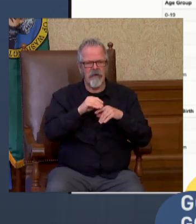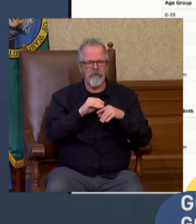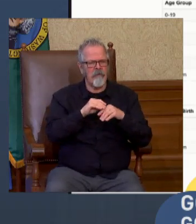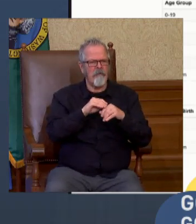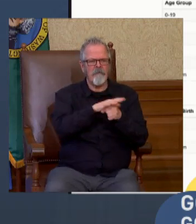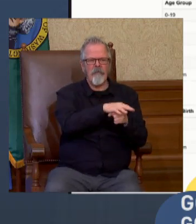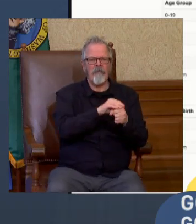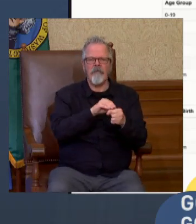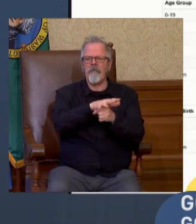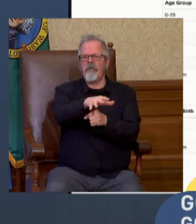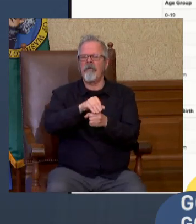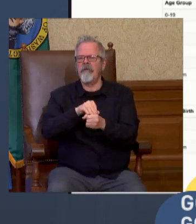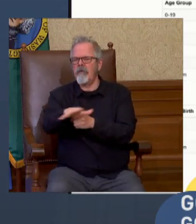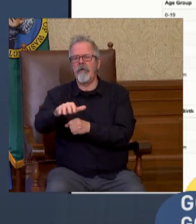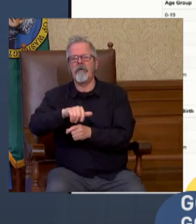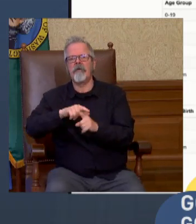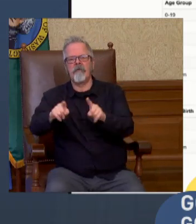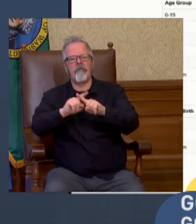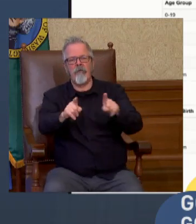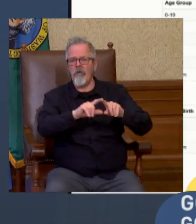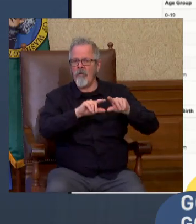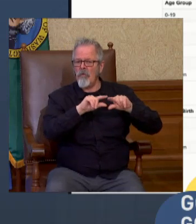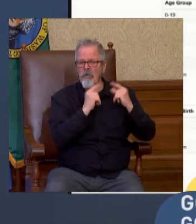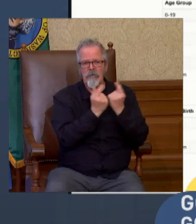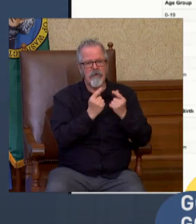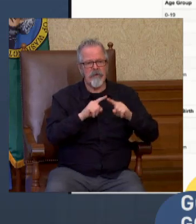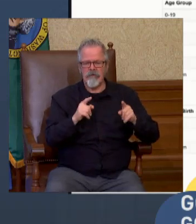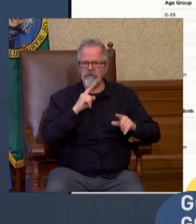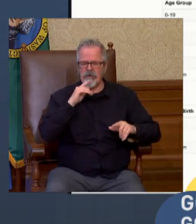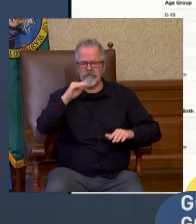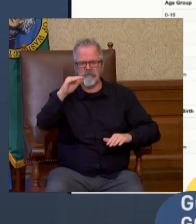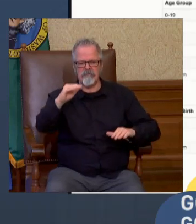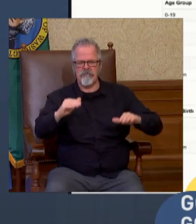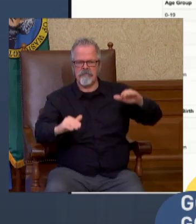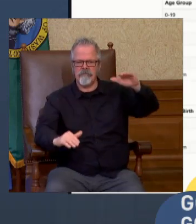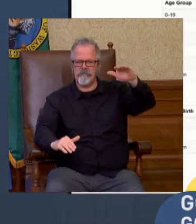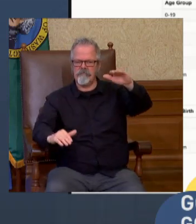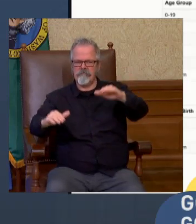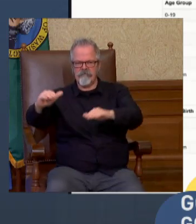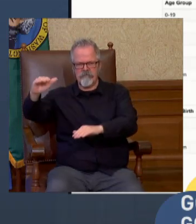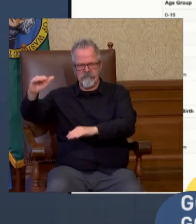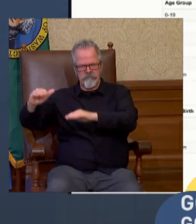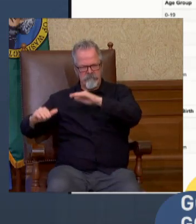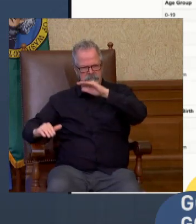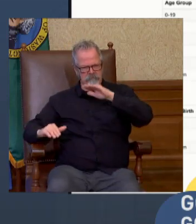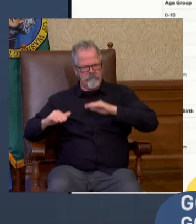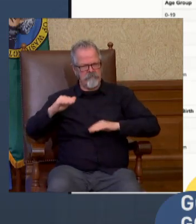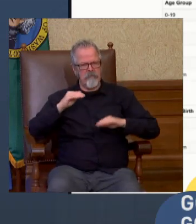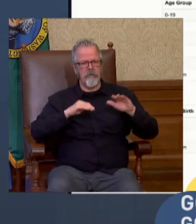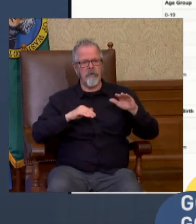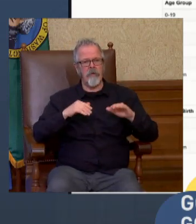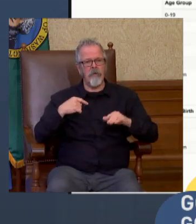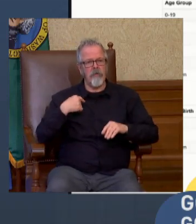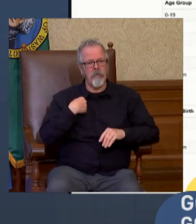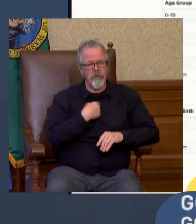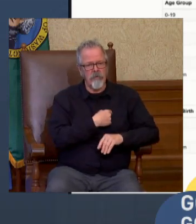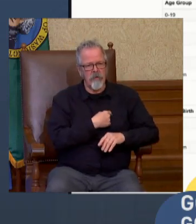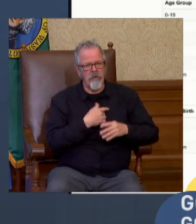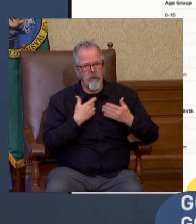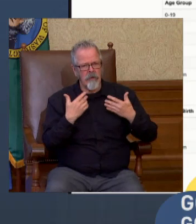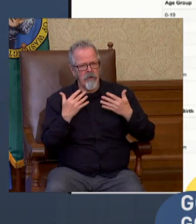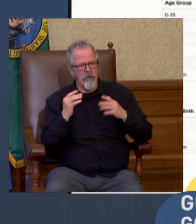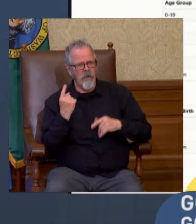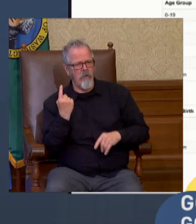having standards for workers in the agricultural community. One of the things we're working on right now to provide standards of